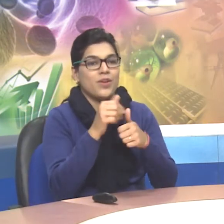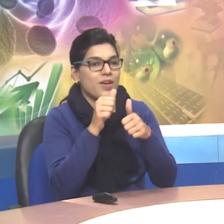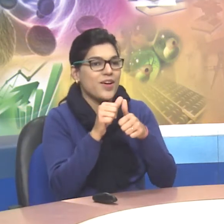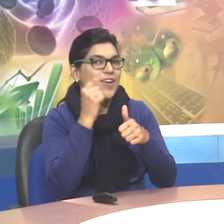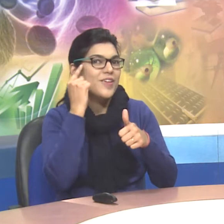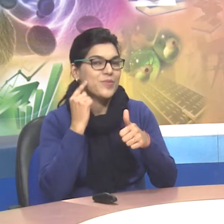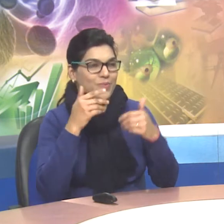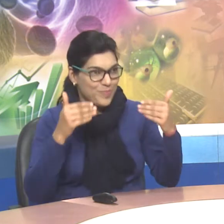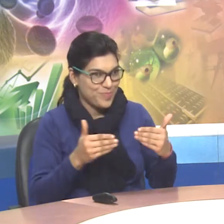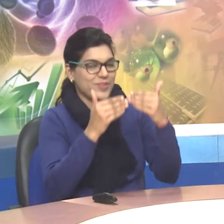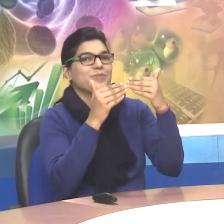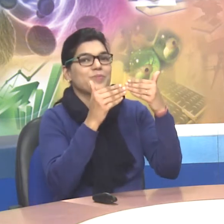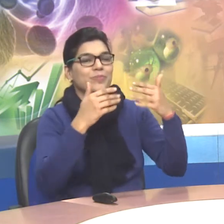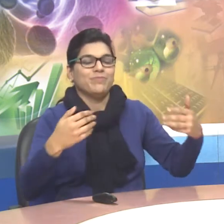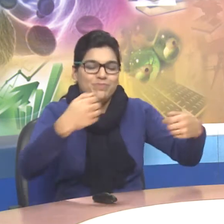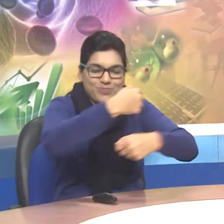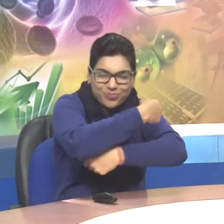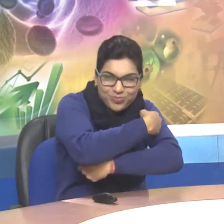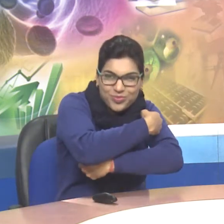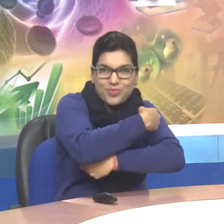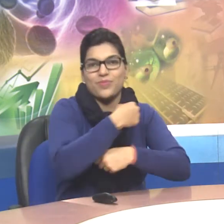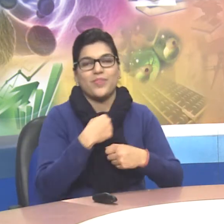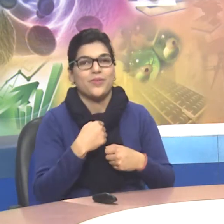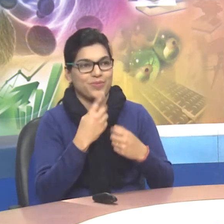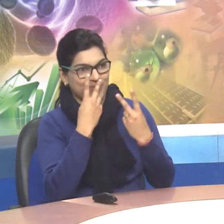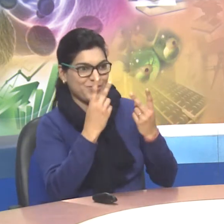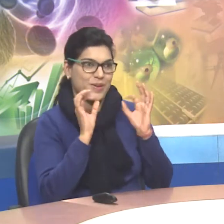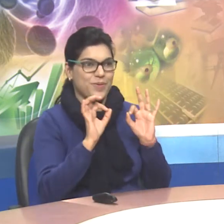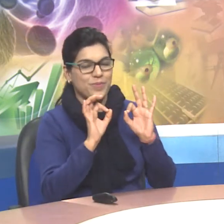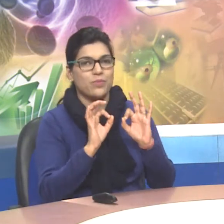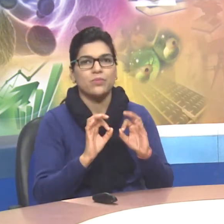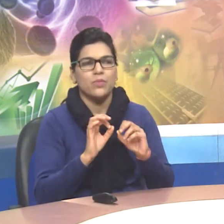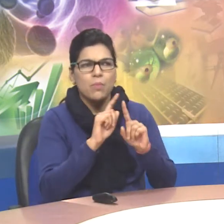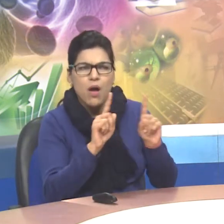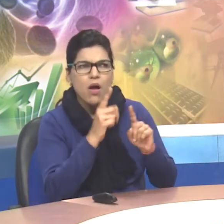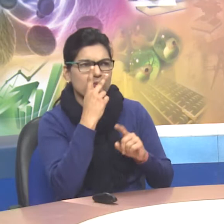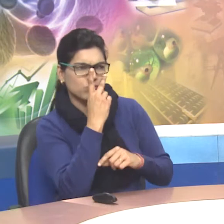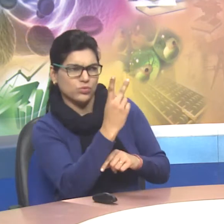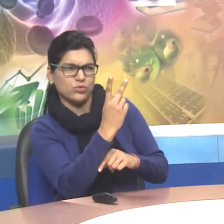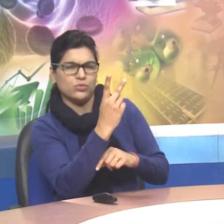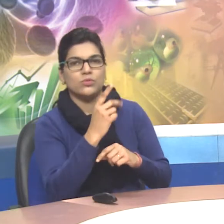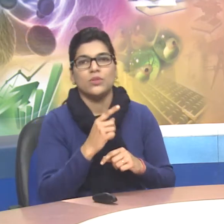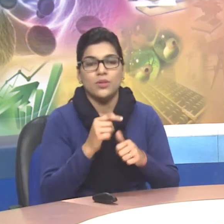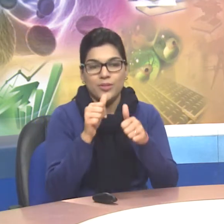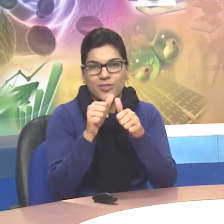her hair back into place, arranged the plaits of her